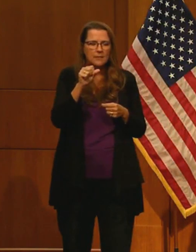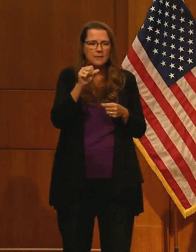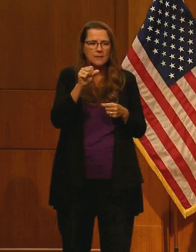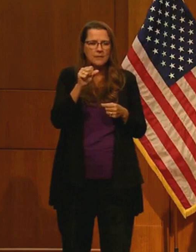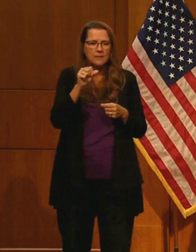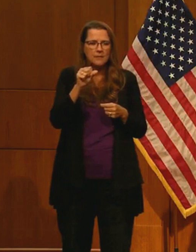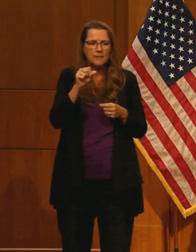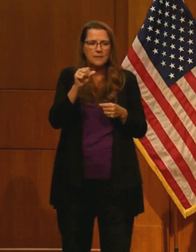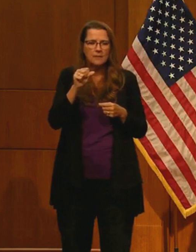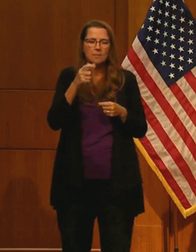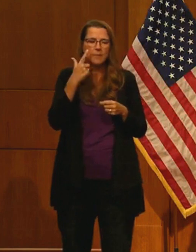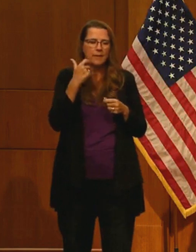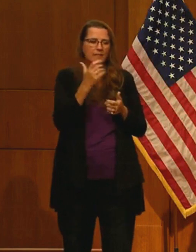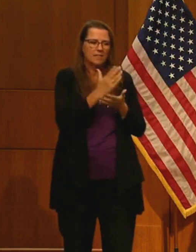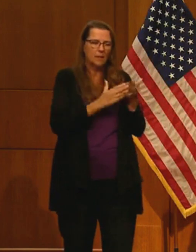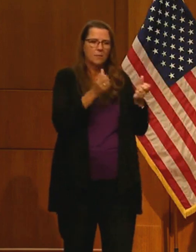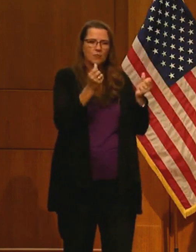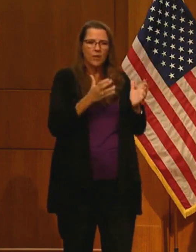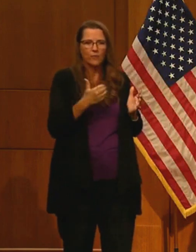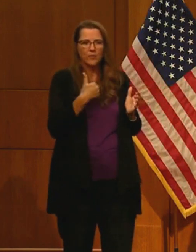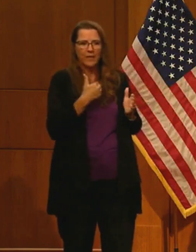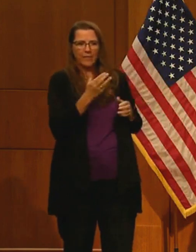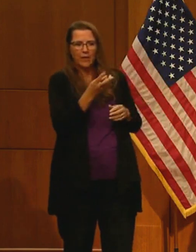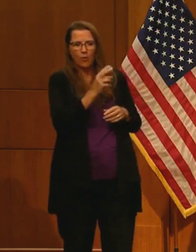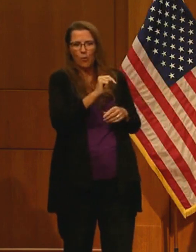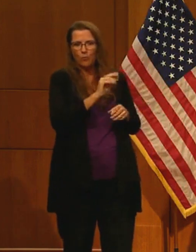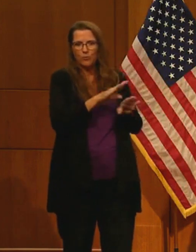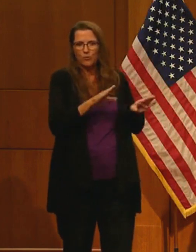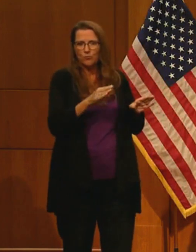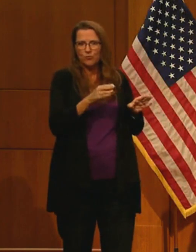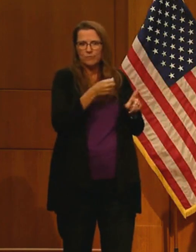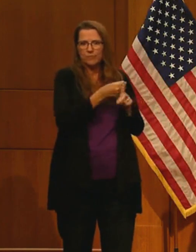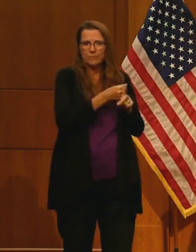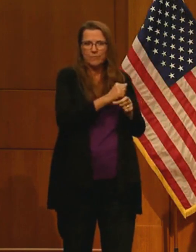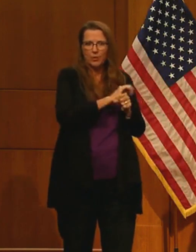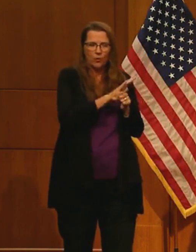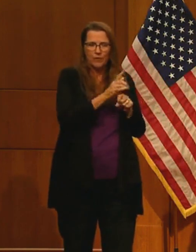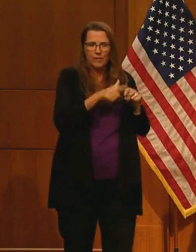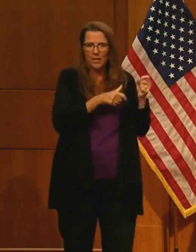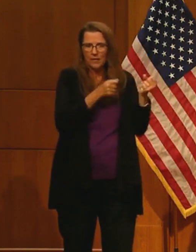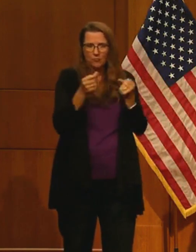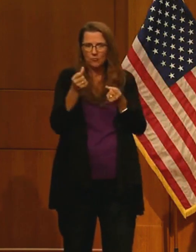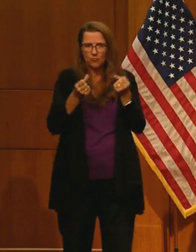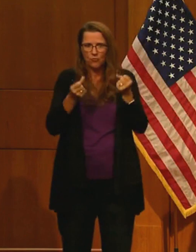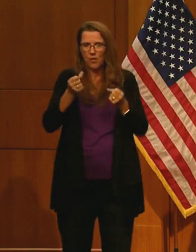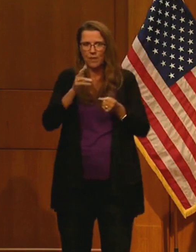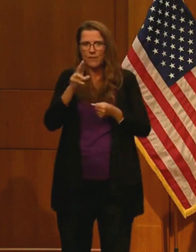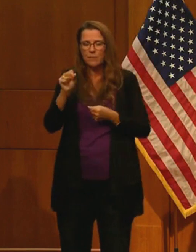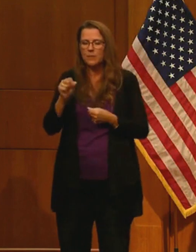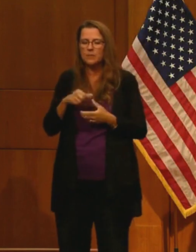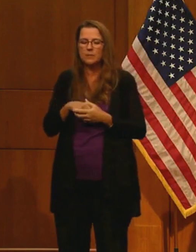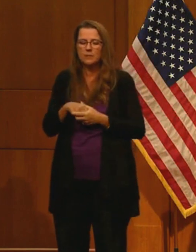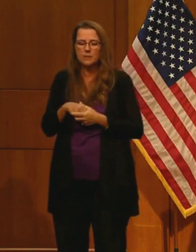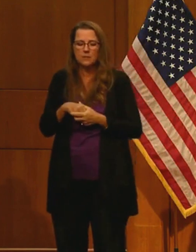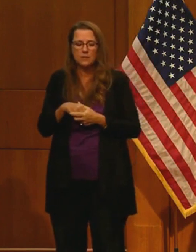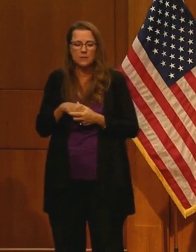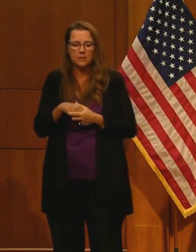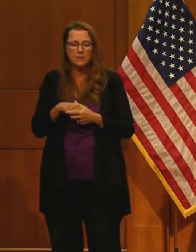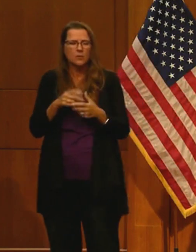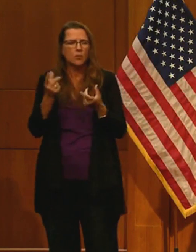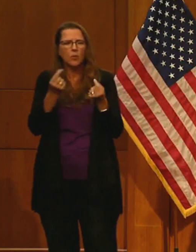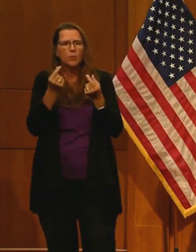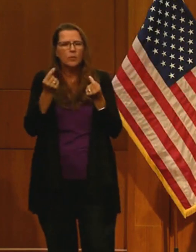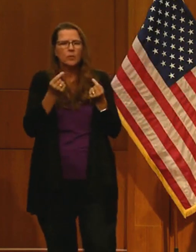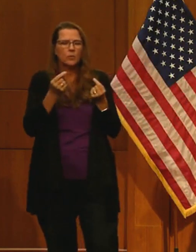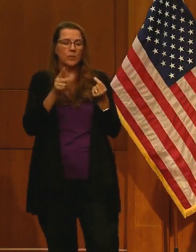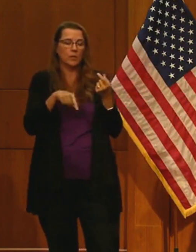of their own children. What are schools doing to be able to handle the staffing crunch when